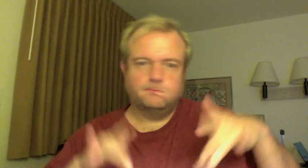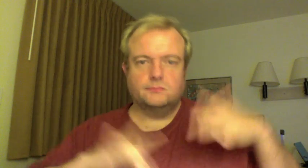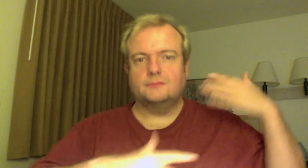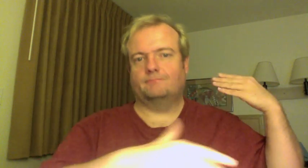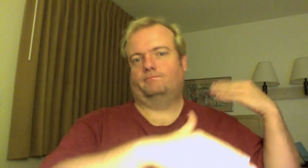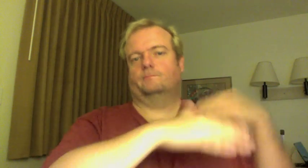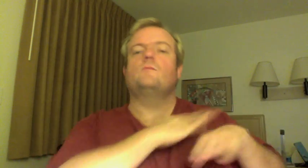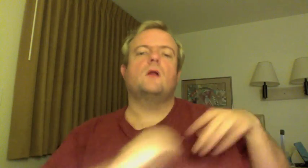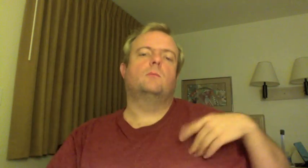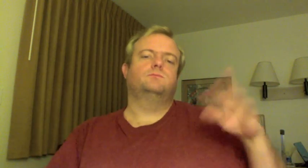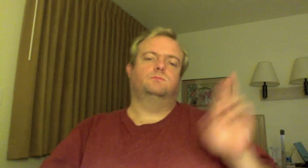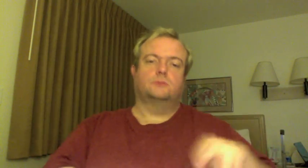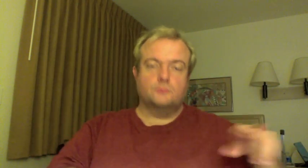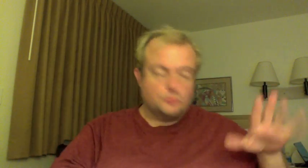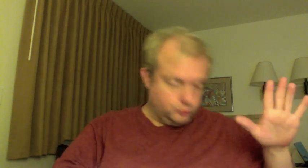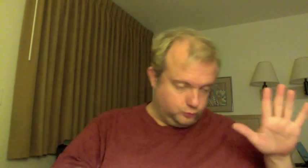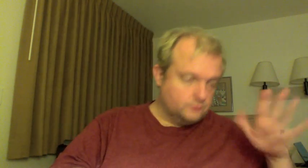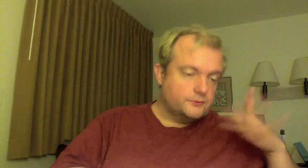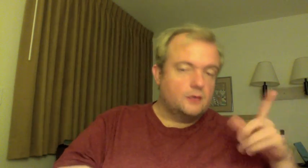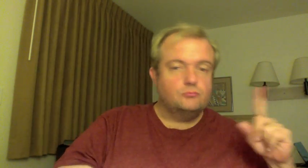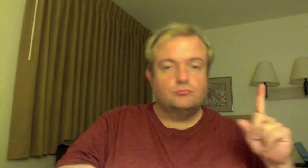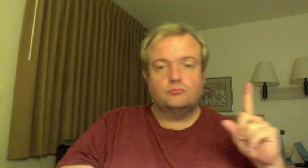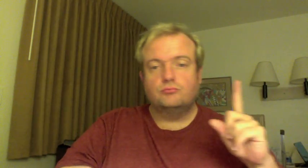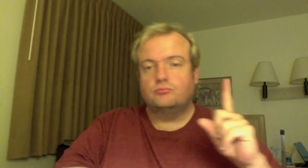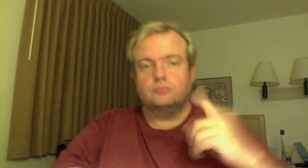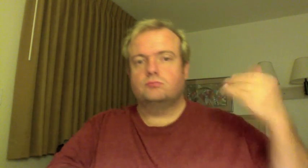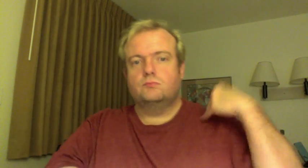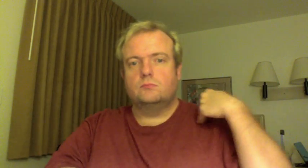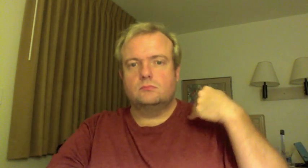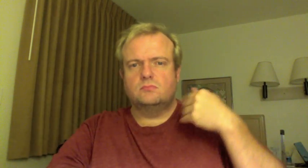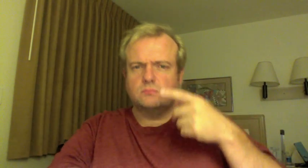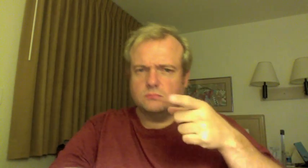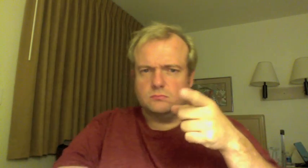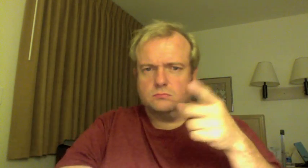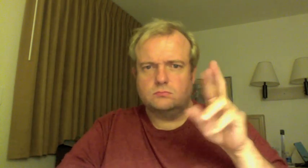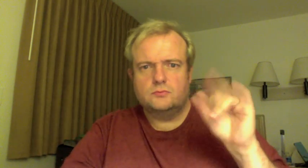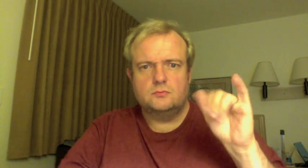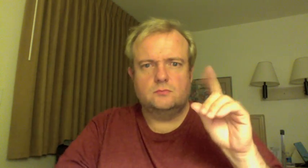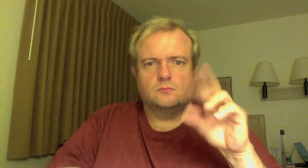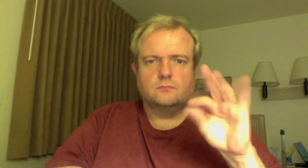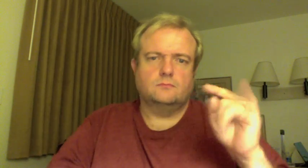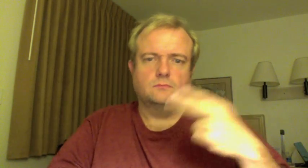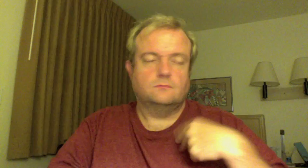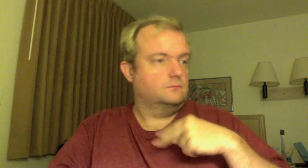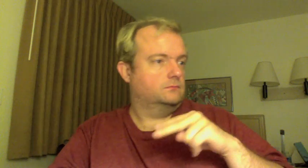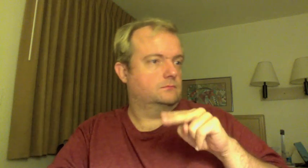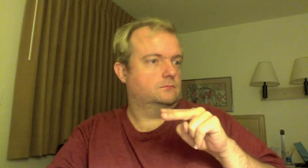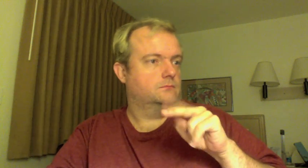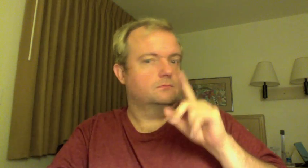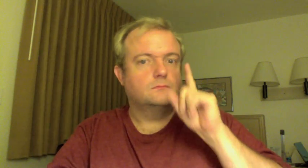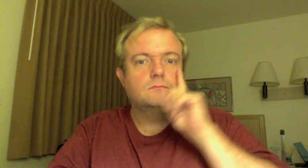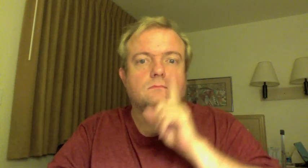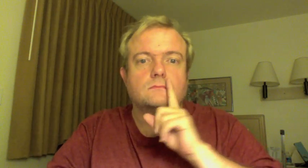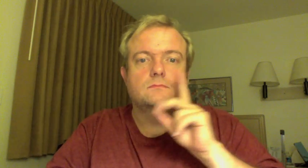never made anything quite like this one. Right from the start, we were thinking, well, how do we build this? How do we create these